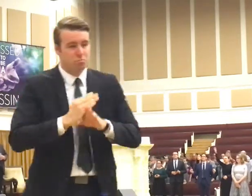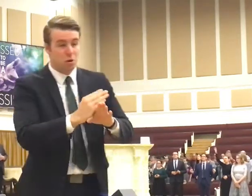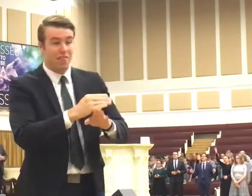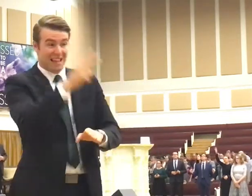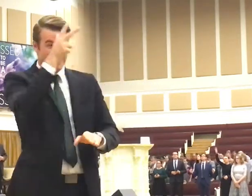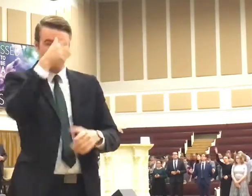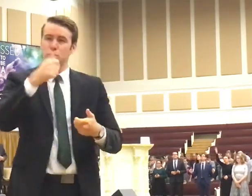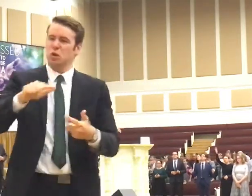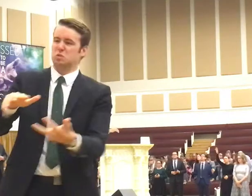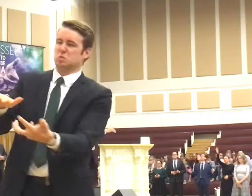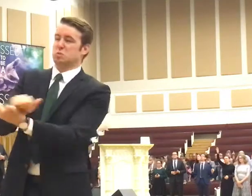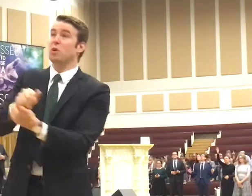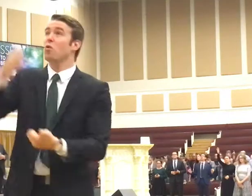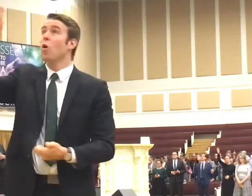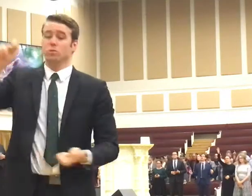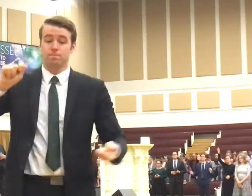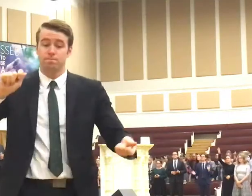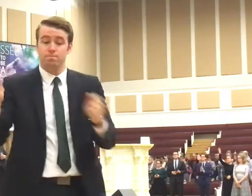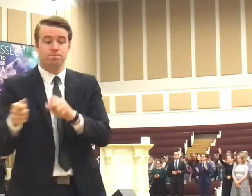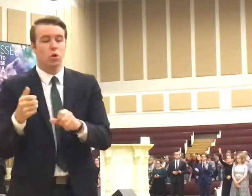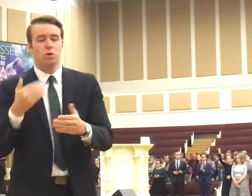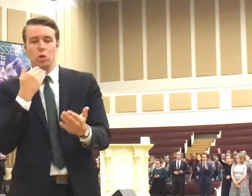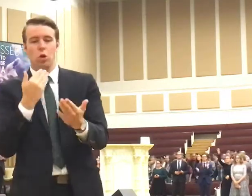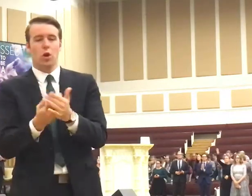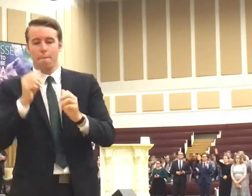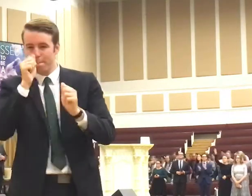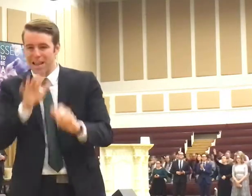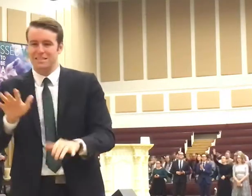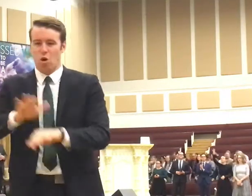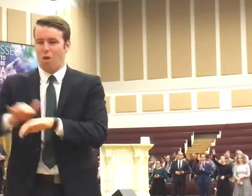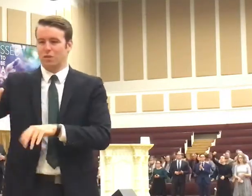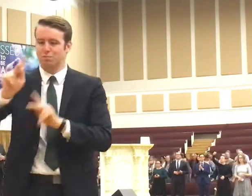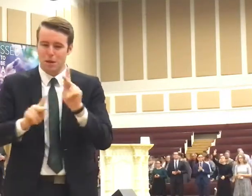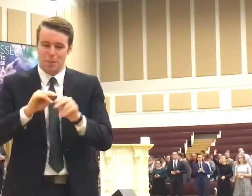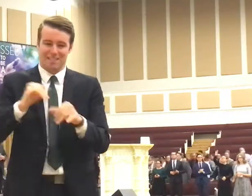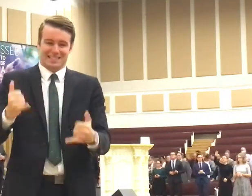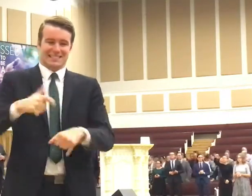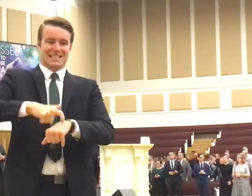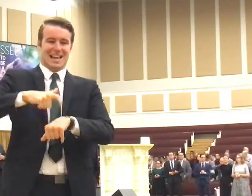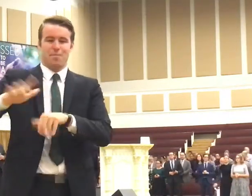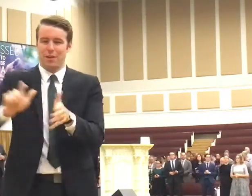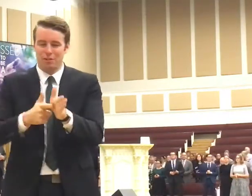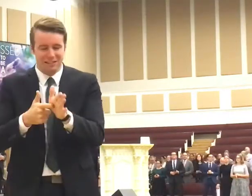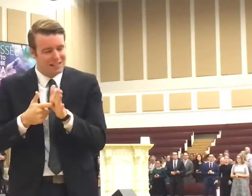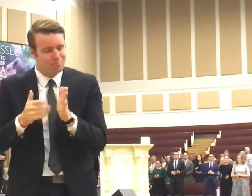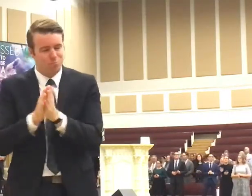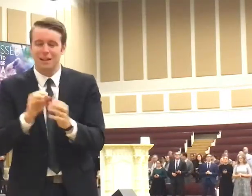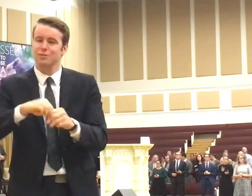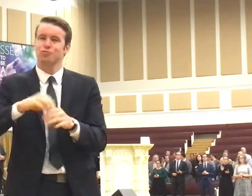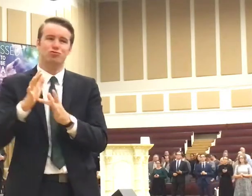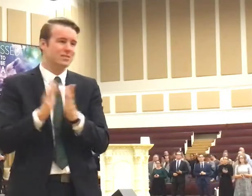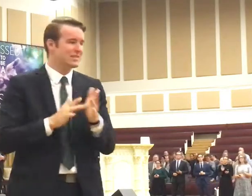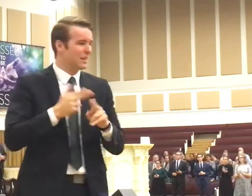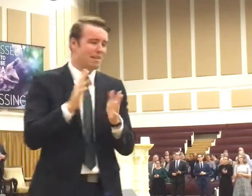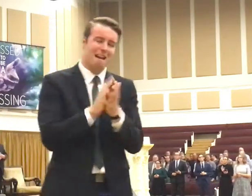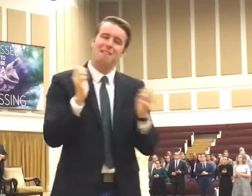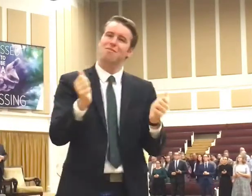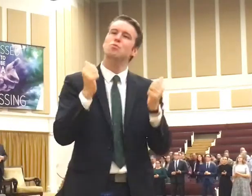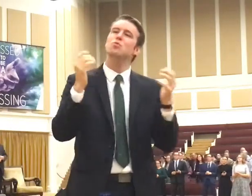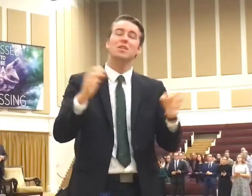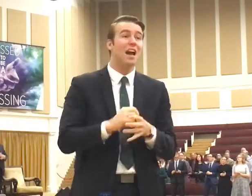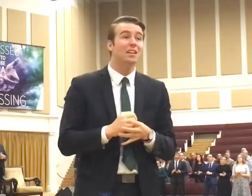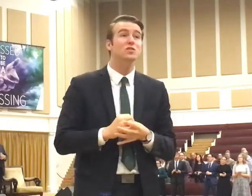devil meant for evil, you're going to turn for good. Let blessing come to people in this time of need. Hallelujah, hallelujah. So